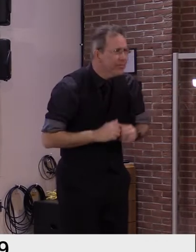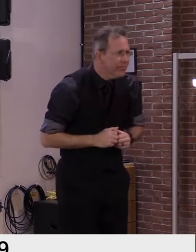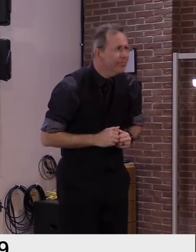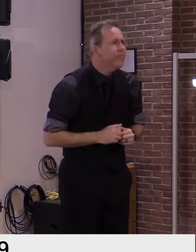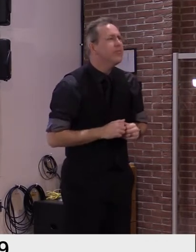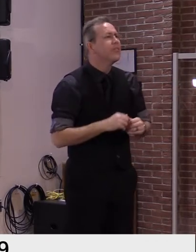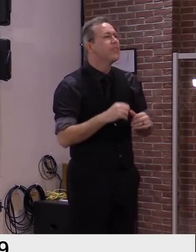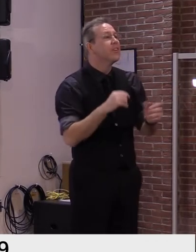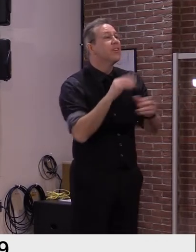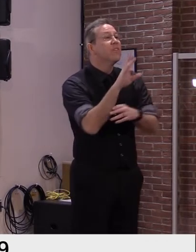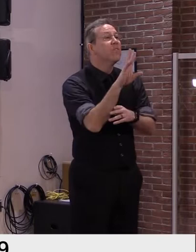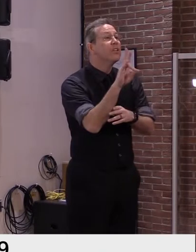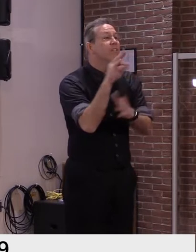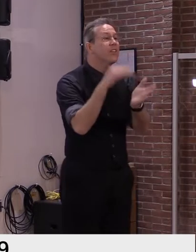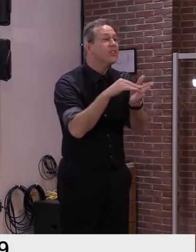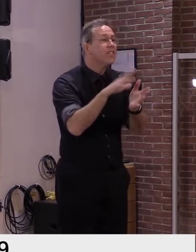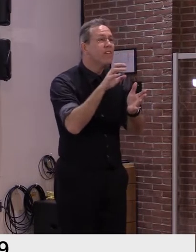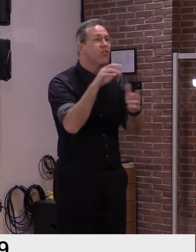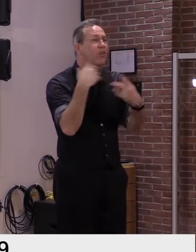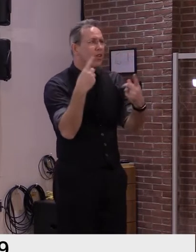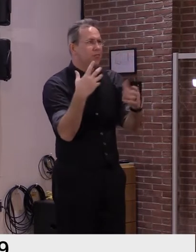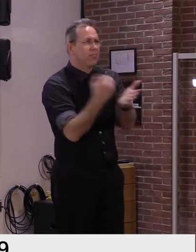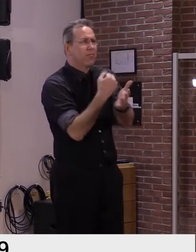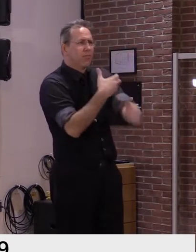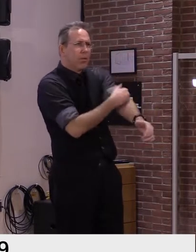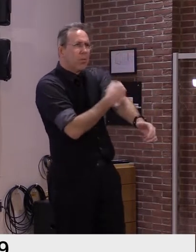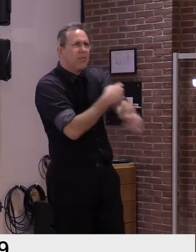47,900 have received their first dose of vaccine.